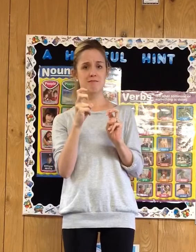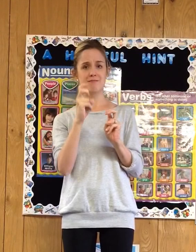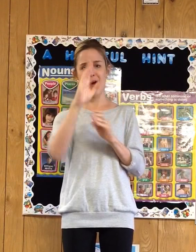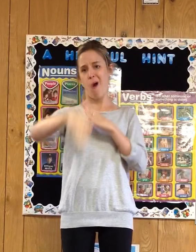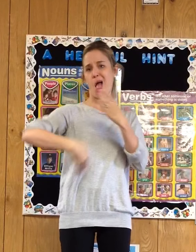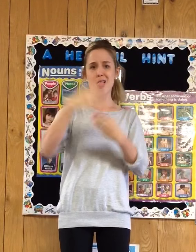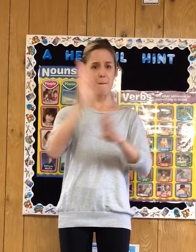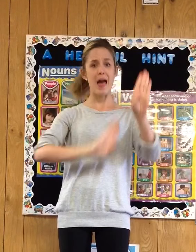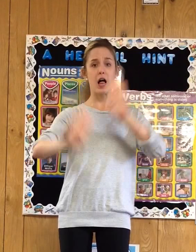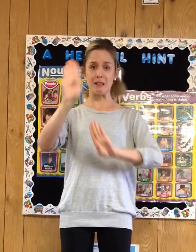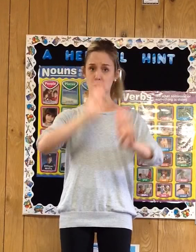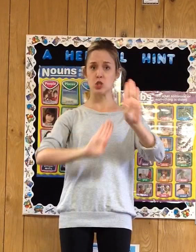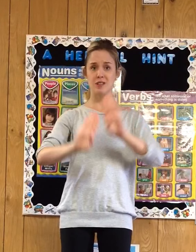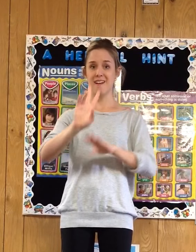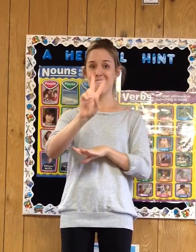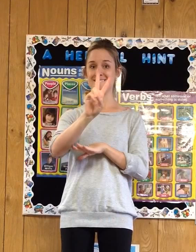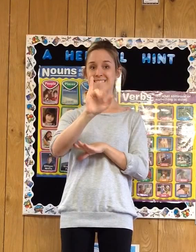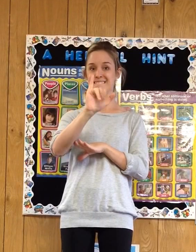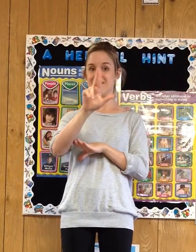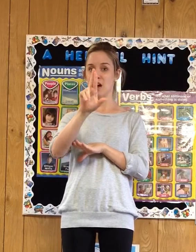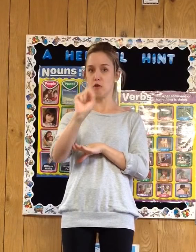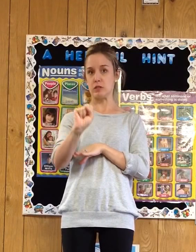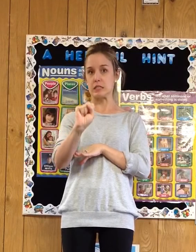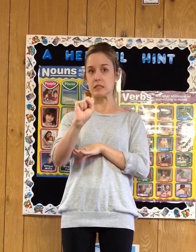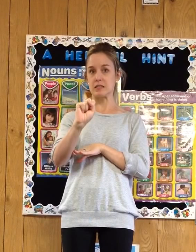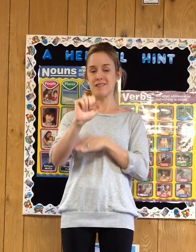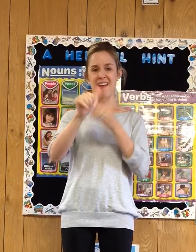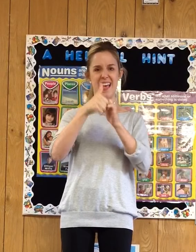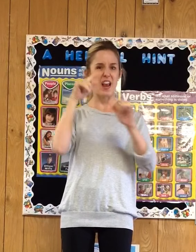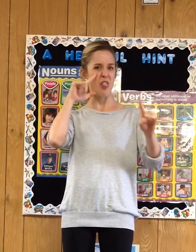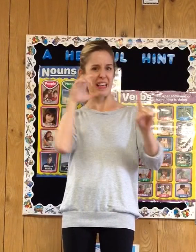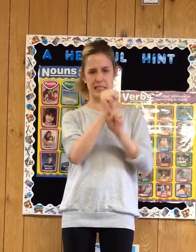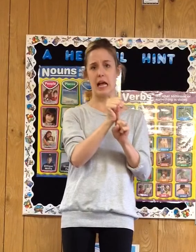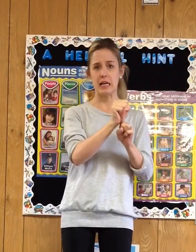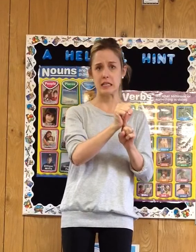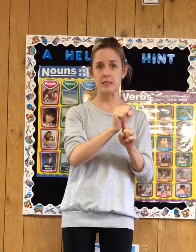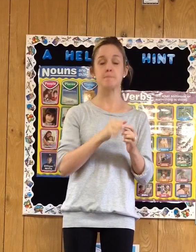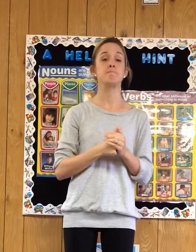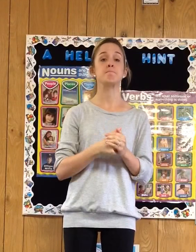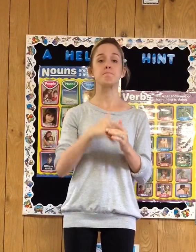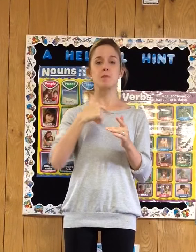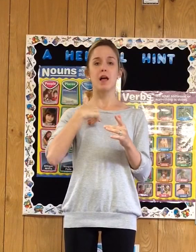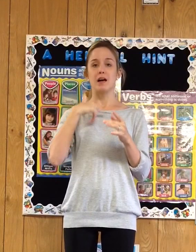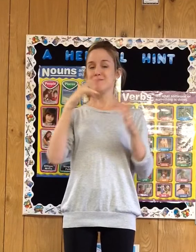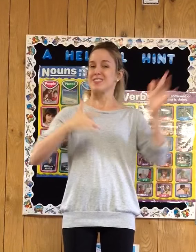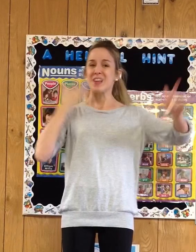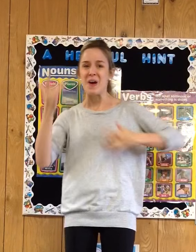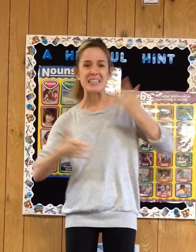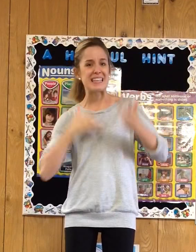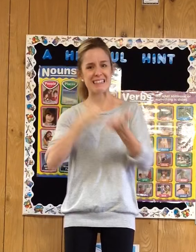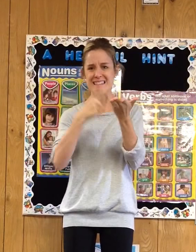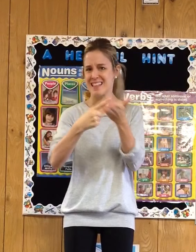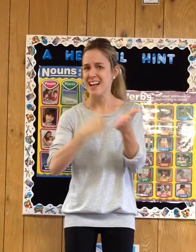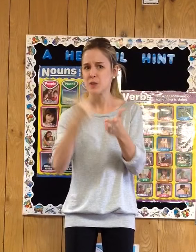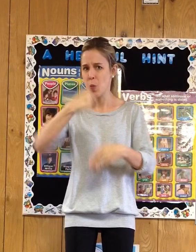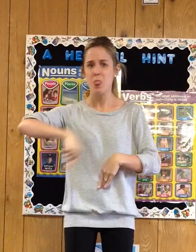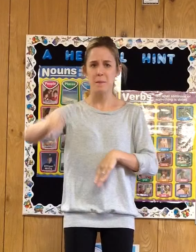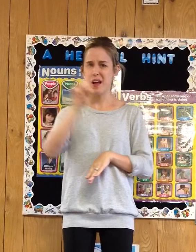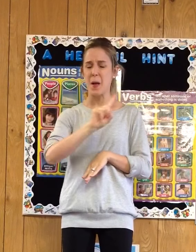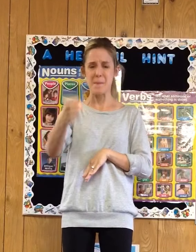biology, viruses and how they attack. And so I'm so excited to discuss this with them, and I come in and I say, can